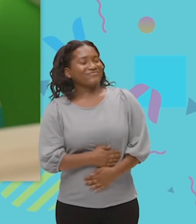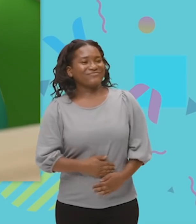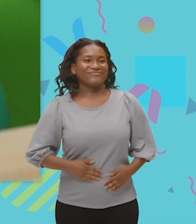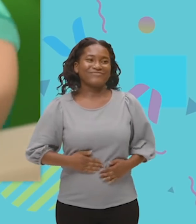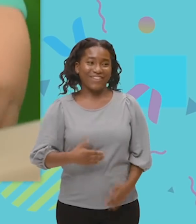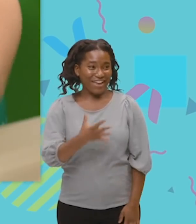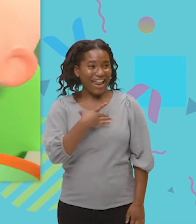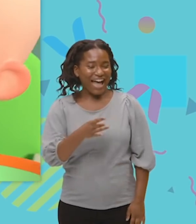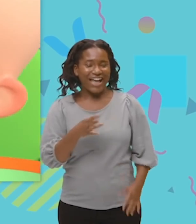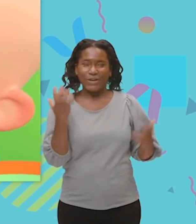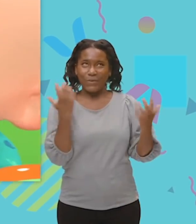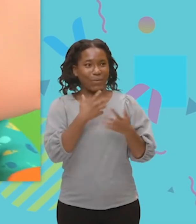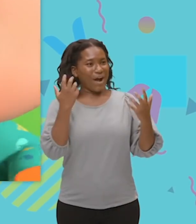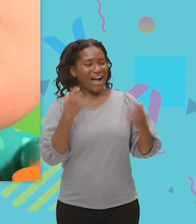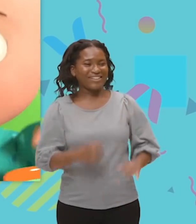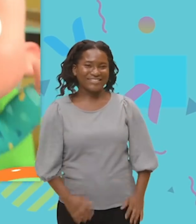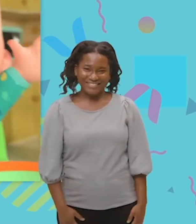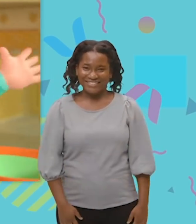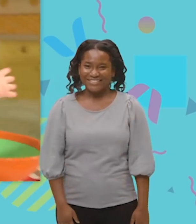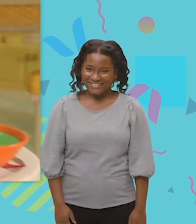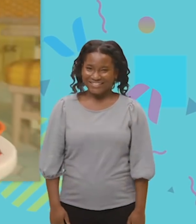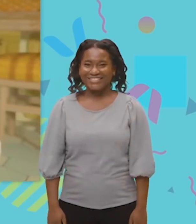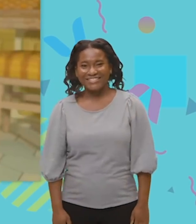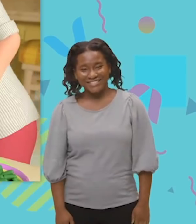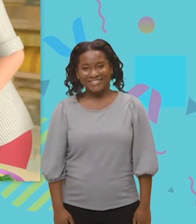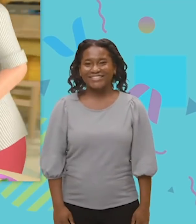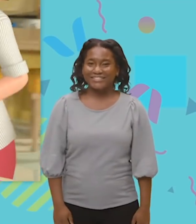yum, we like them, wow.